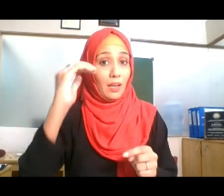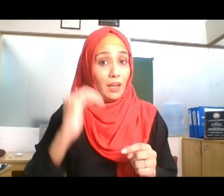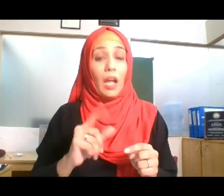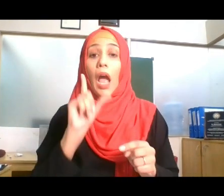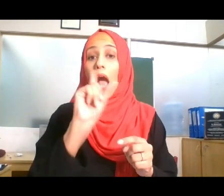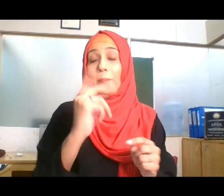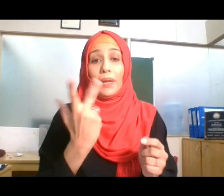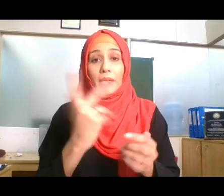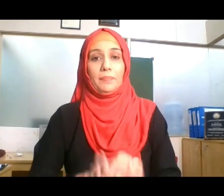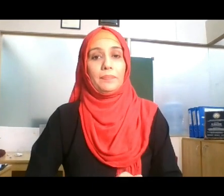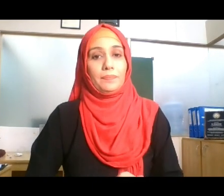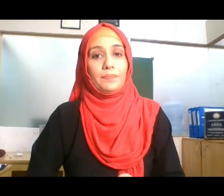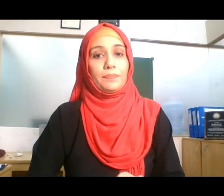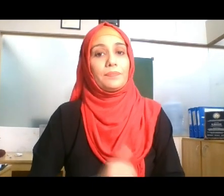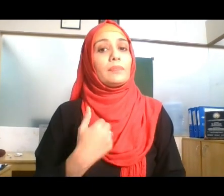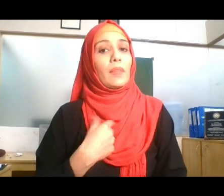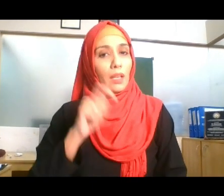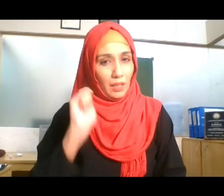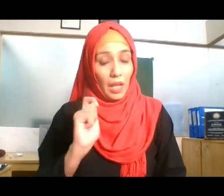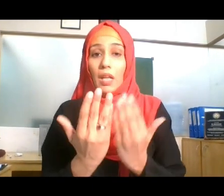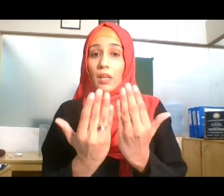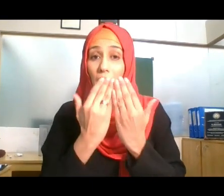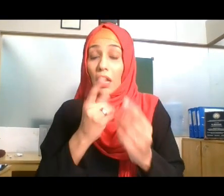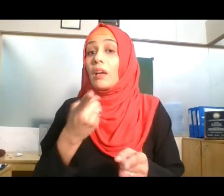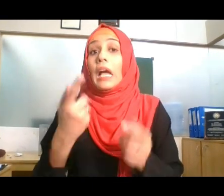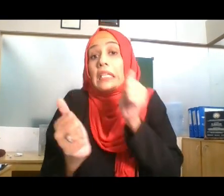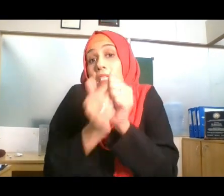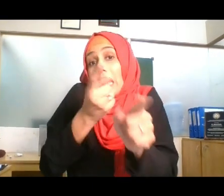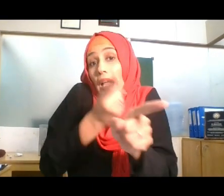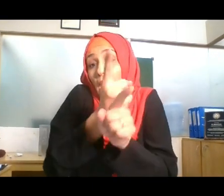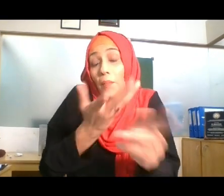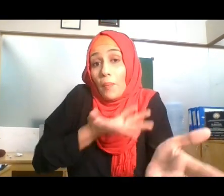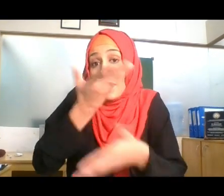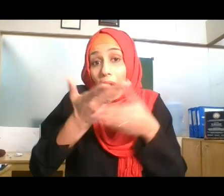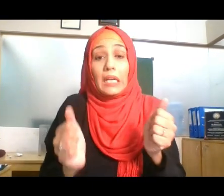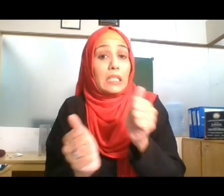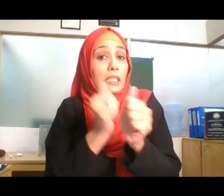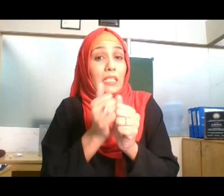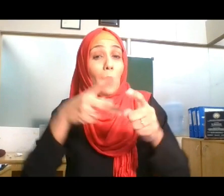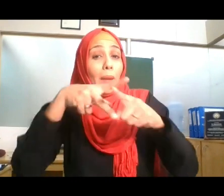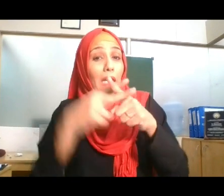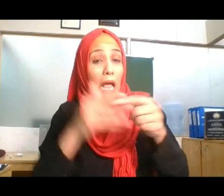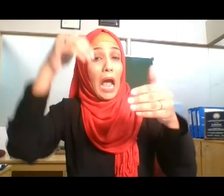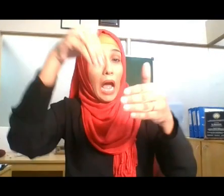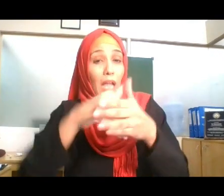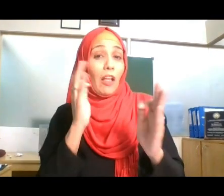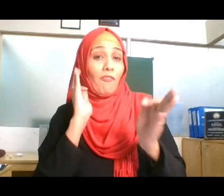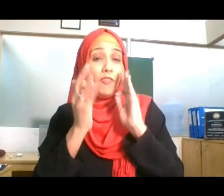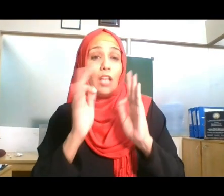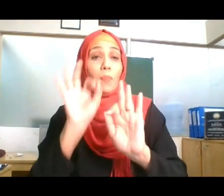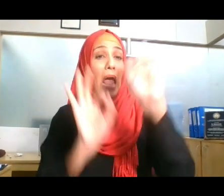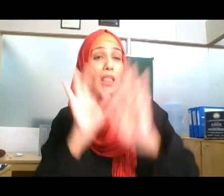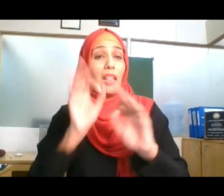Consortium. We're also working to educate users about accessibility tools and options on our platforms that they can